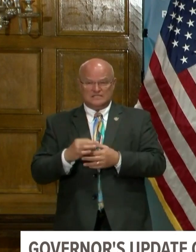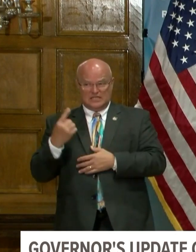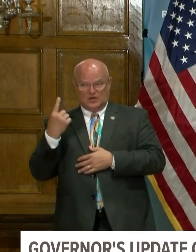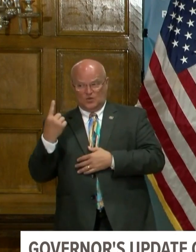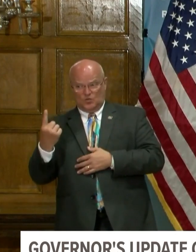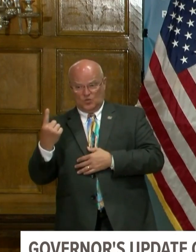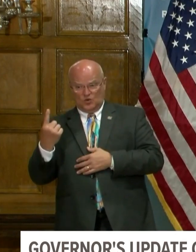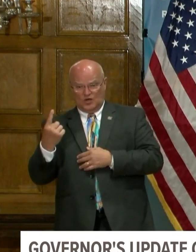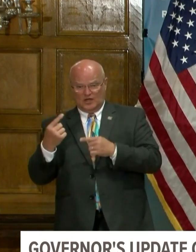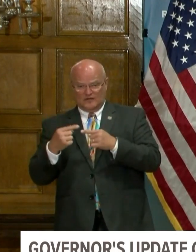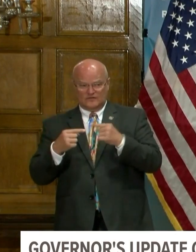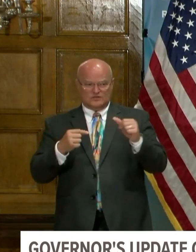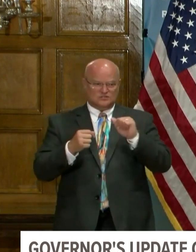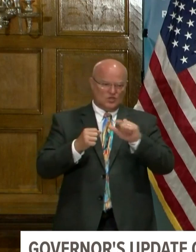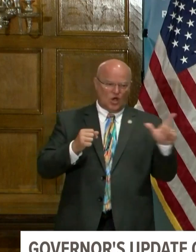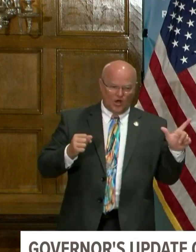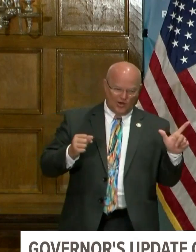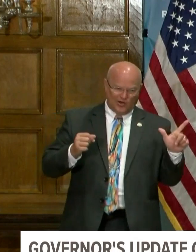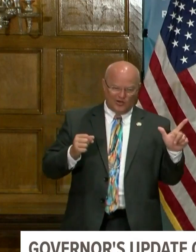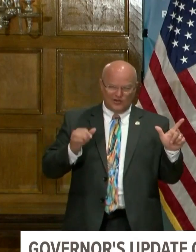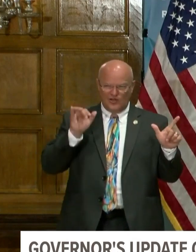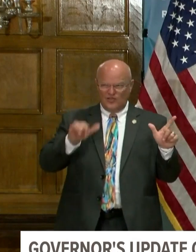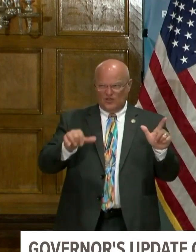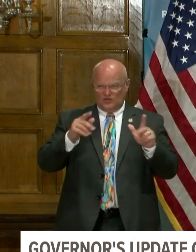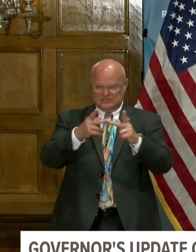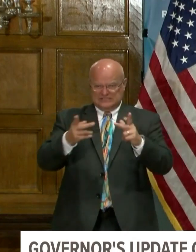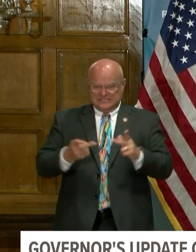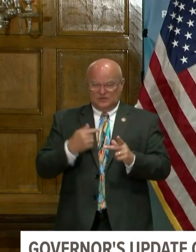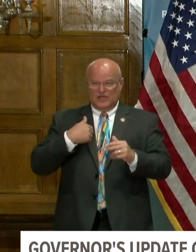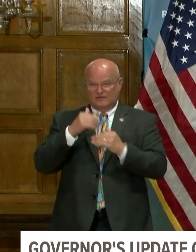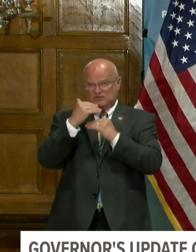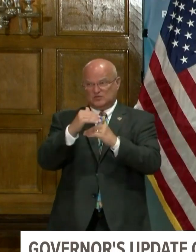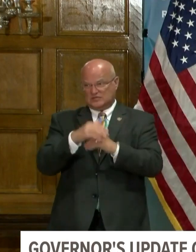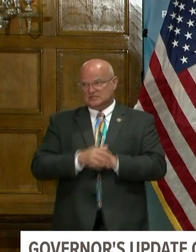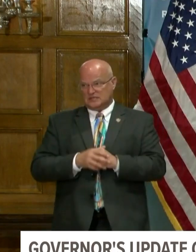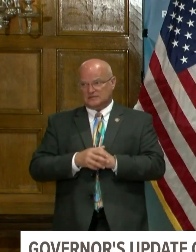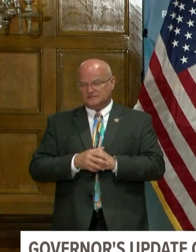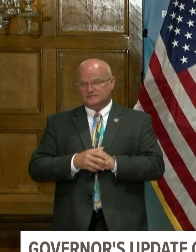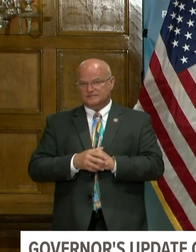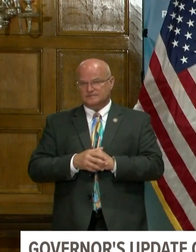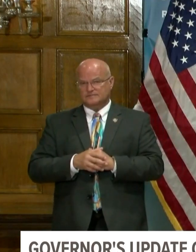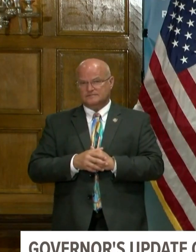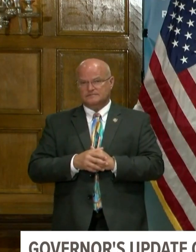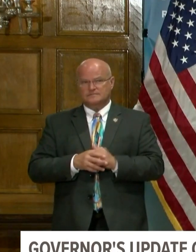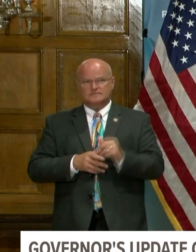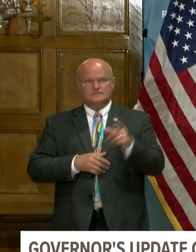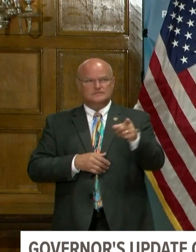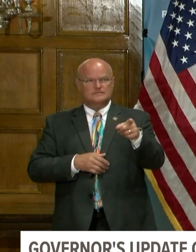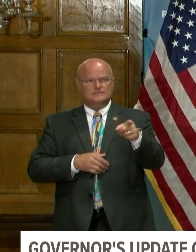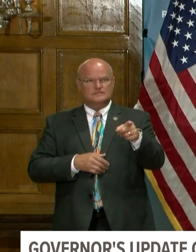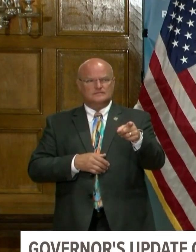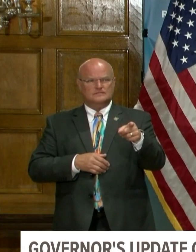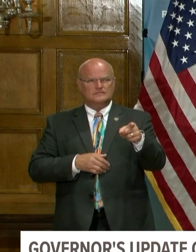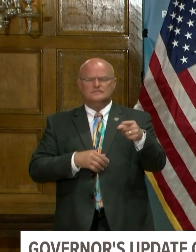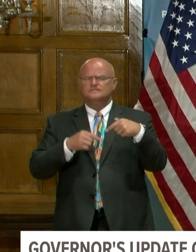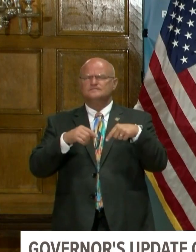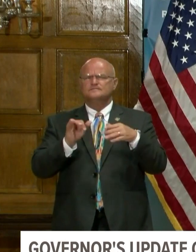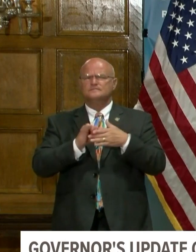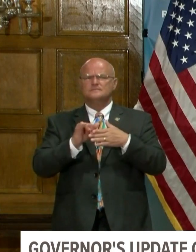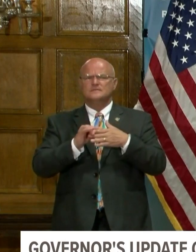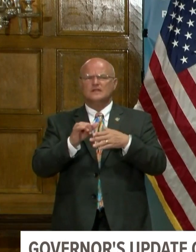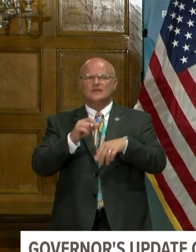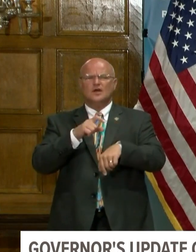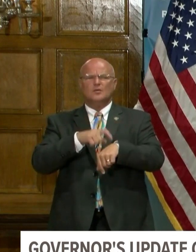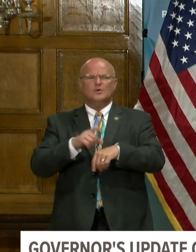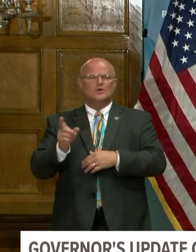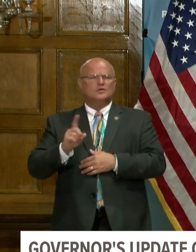one versus all of those settings that we have restrictions on. Yes? Along those same lines, is there a point